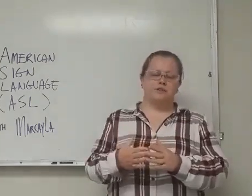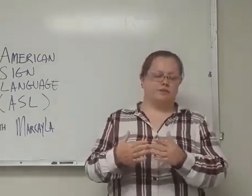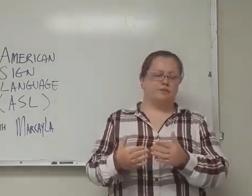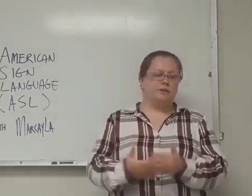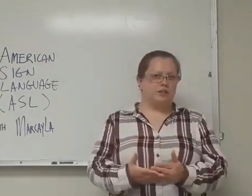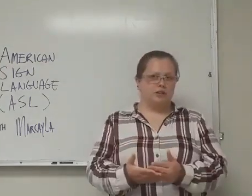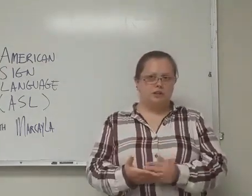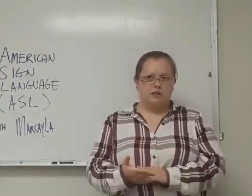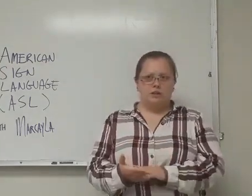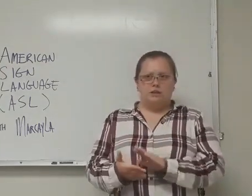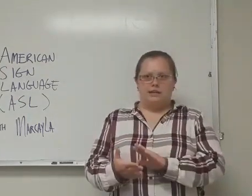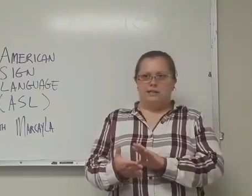a mirror.